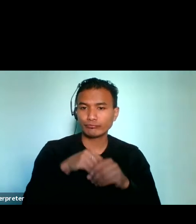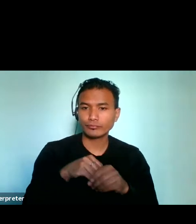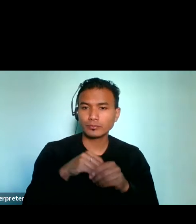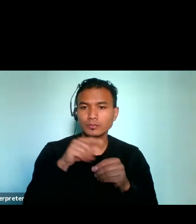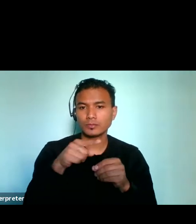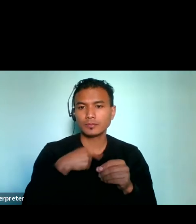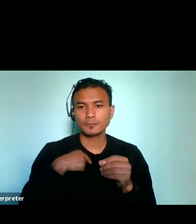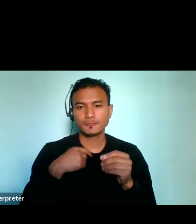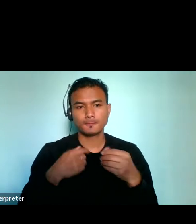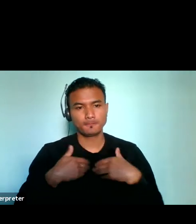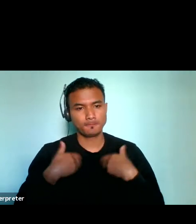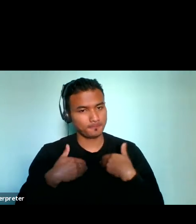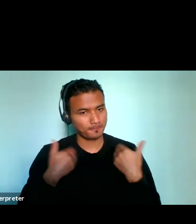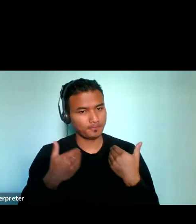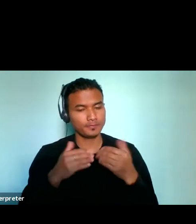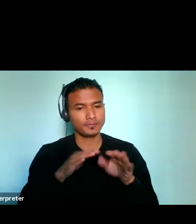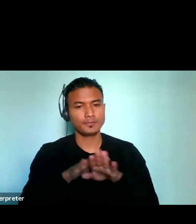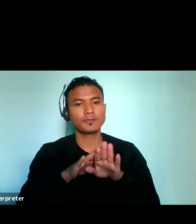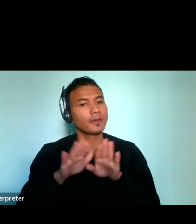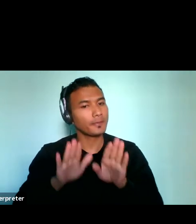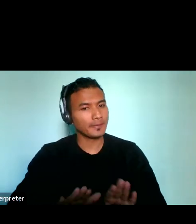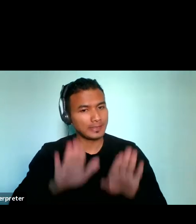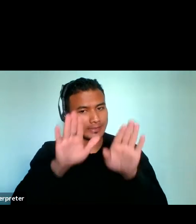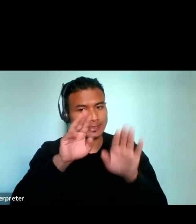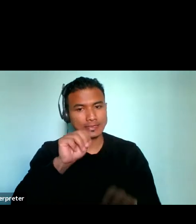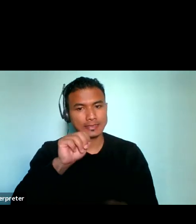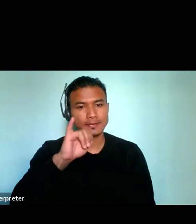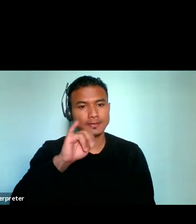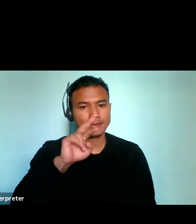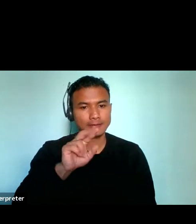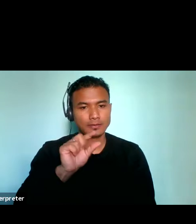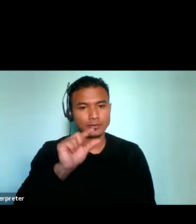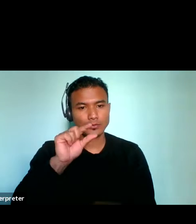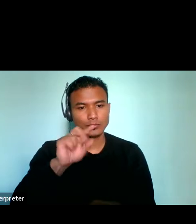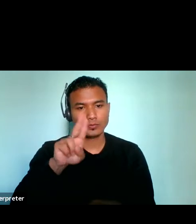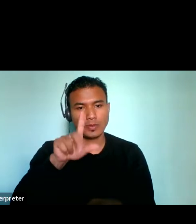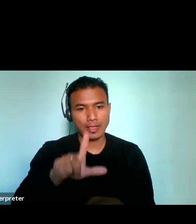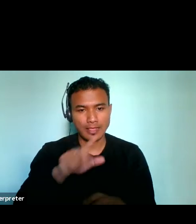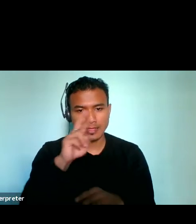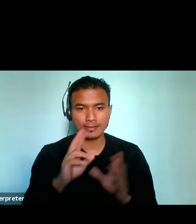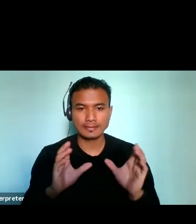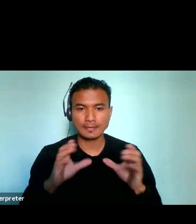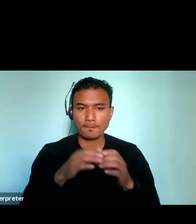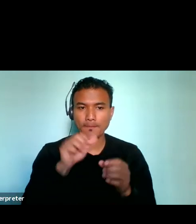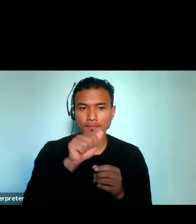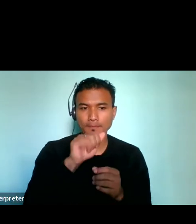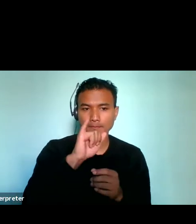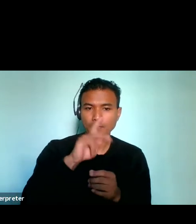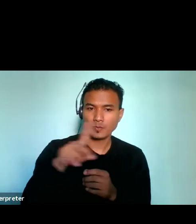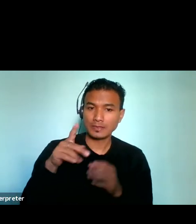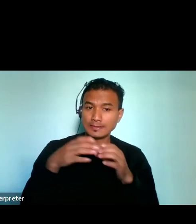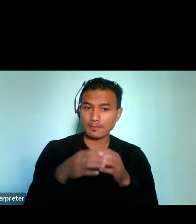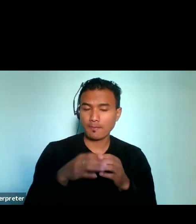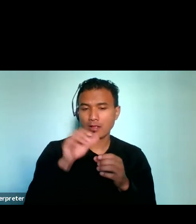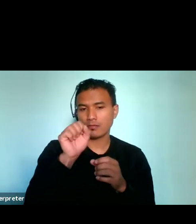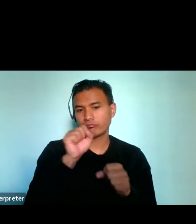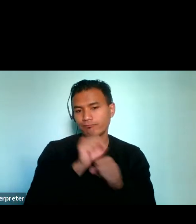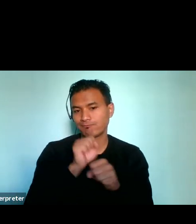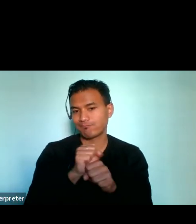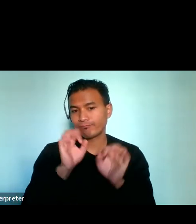have enjoyed. Congratulations again to Mergel and the team. Congratulations to the AIPP team for your great work as